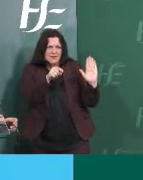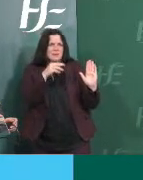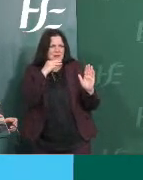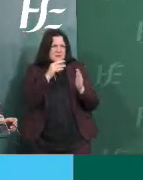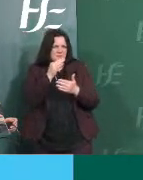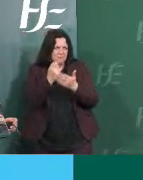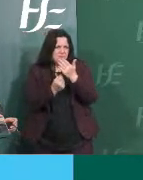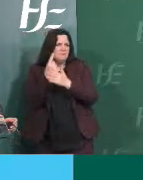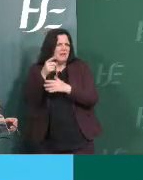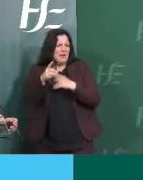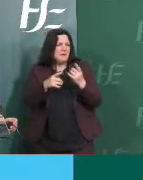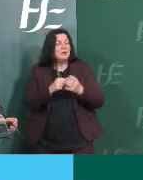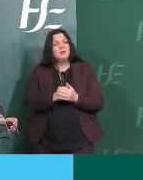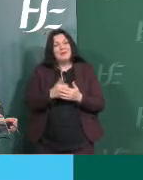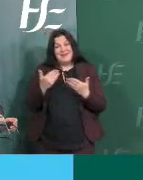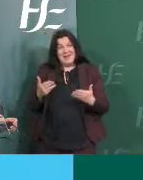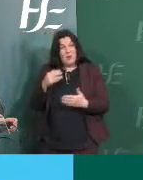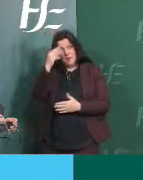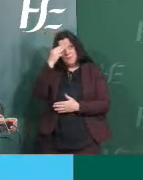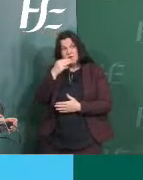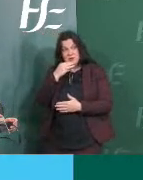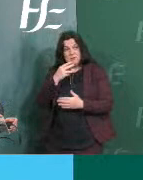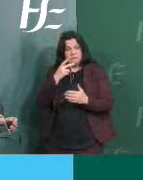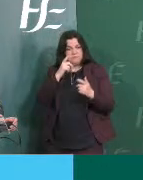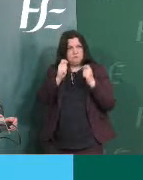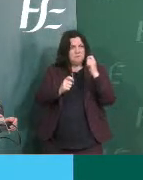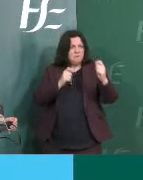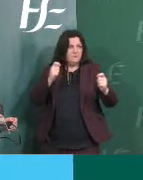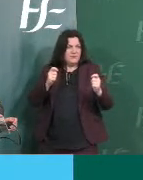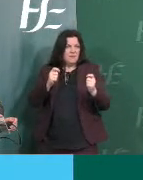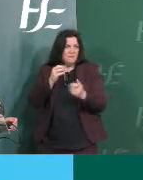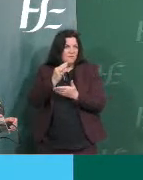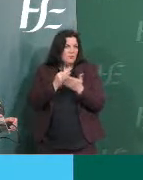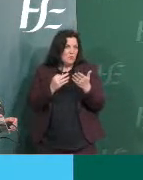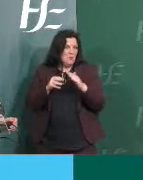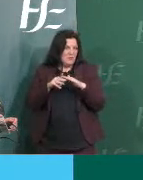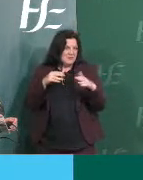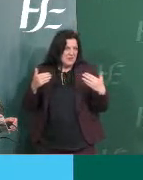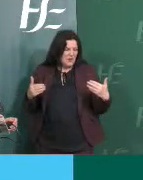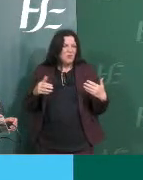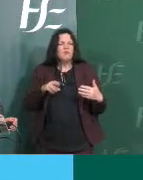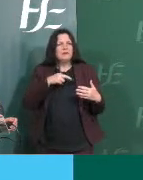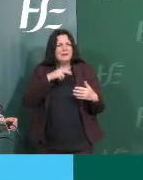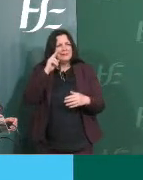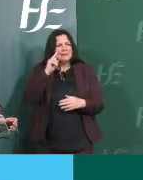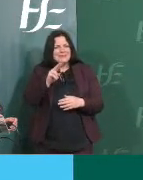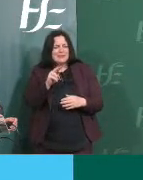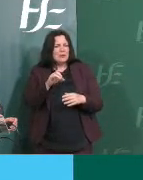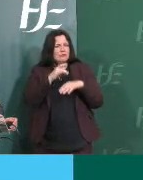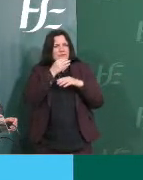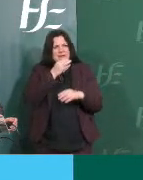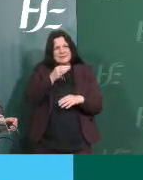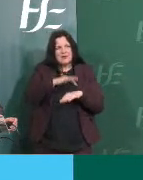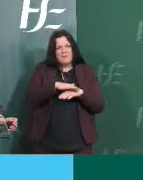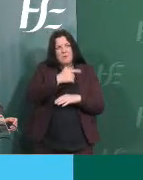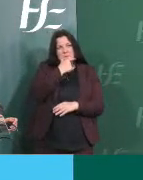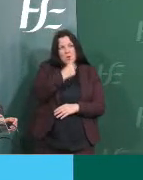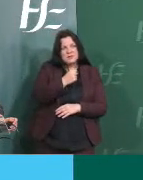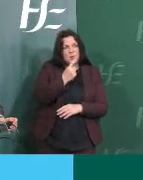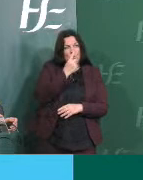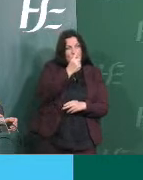US have been vaccinating for a couple of months now, and the data from the US in 12 to 17-year-olds shows the risk of myocarditis in boys at 1